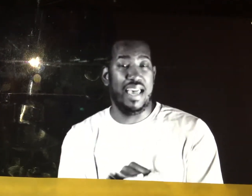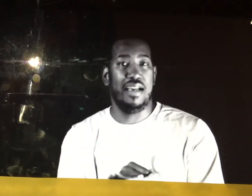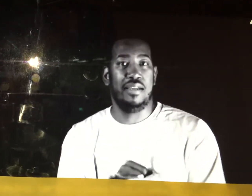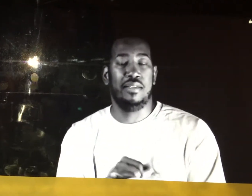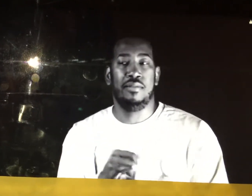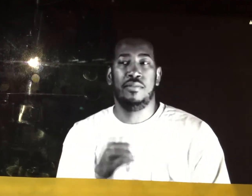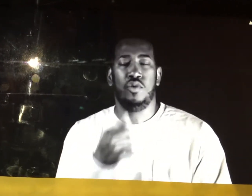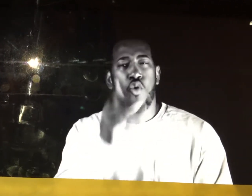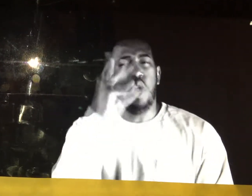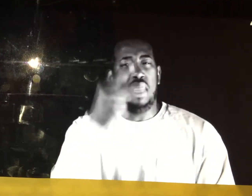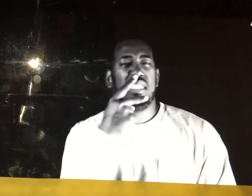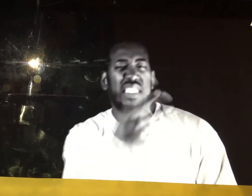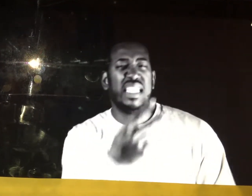I realize,